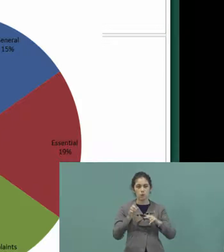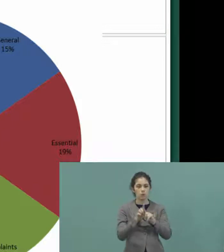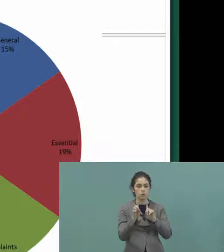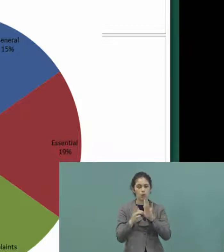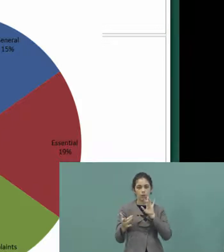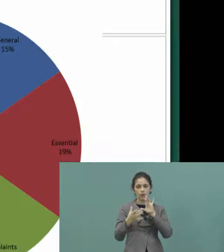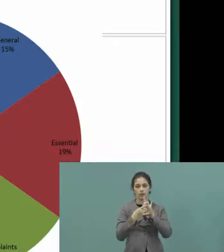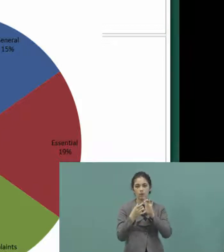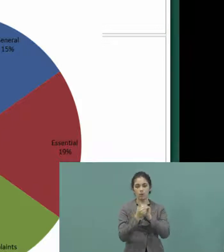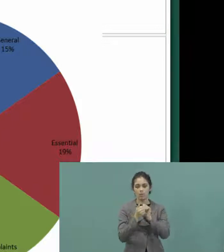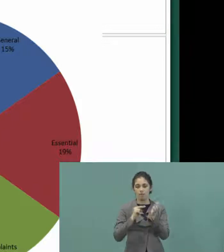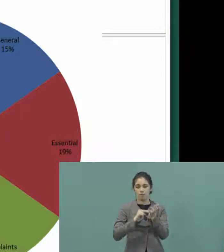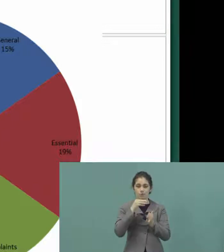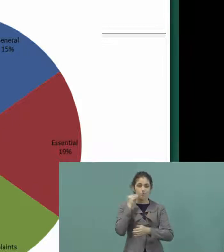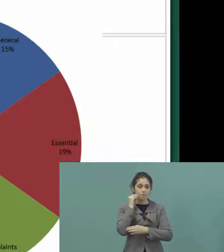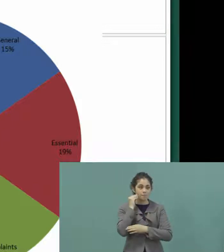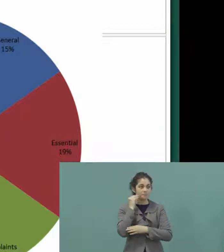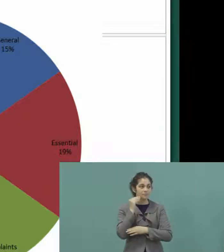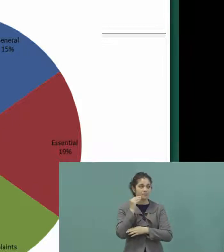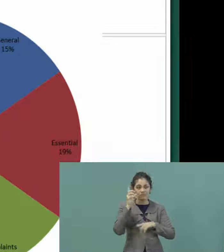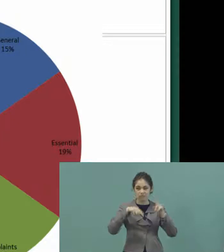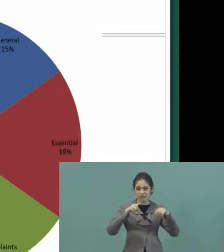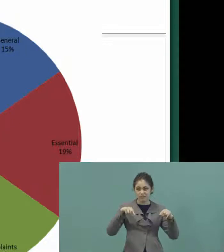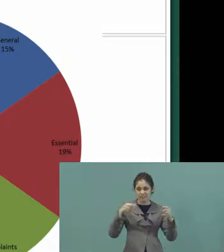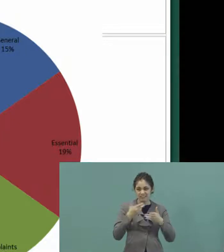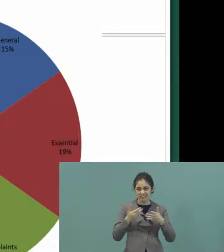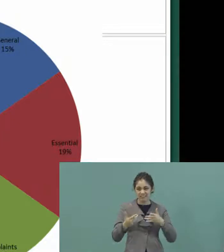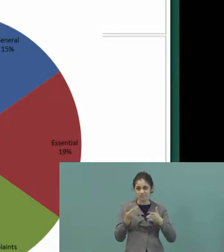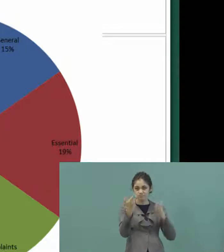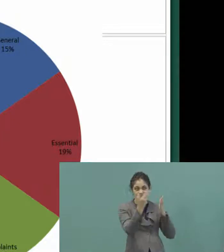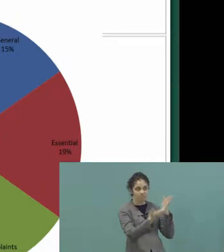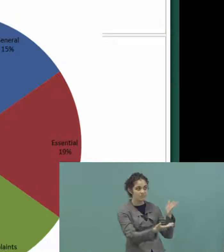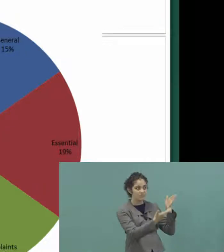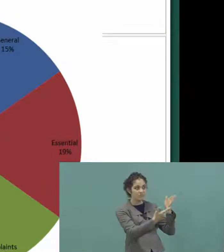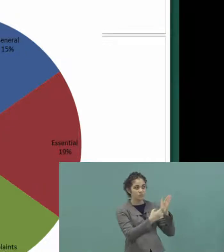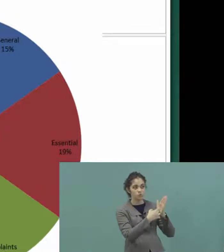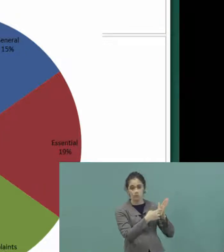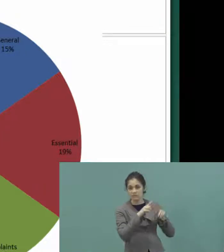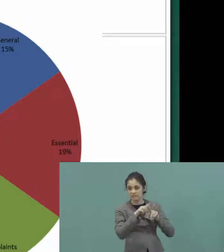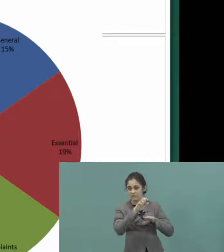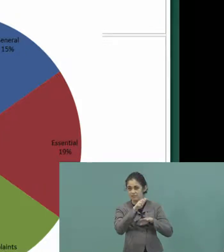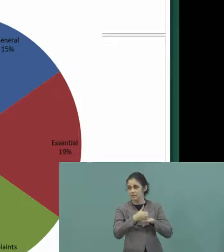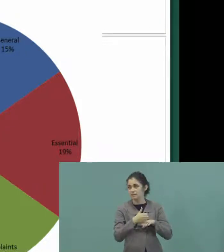relate back to nursing homes and a range of other clinical settings,